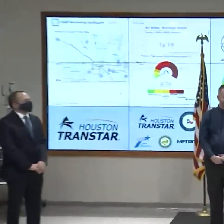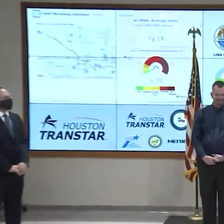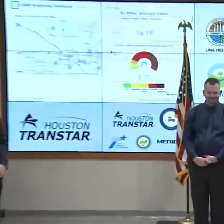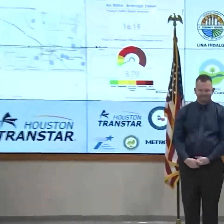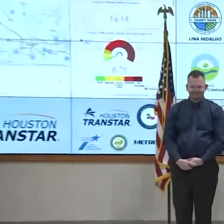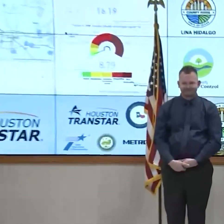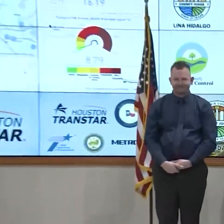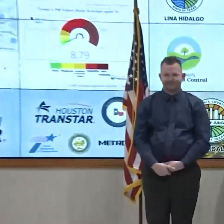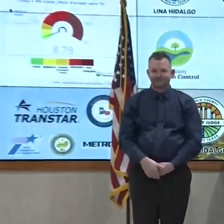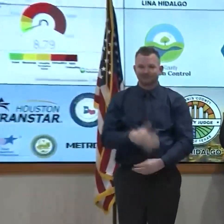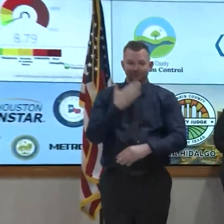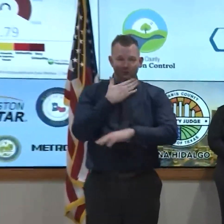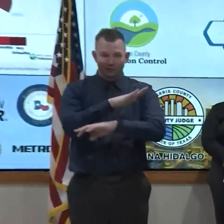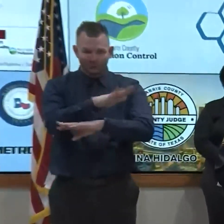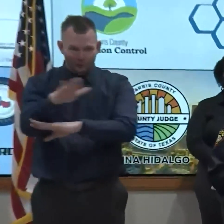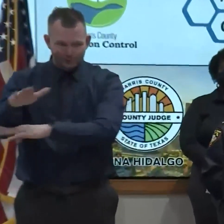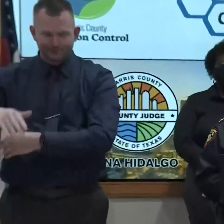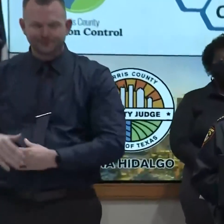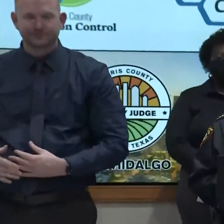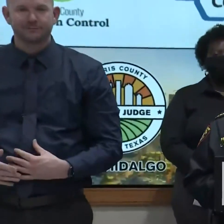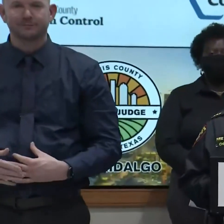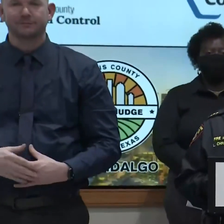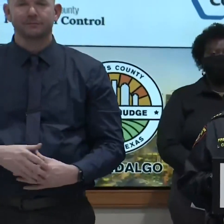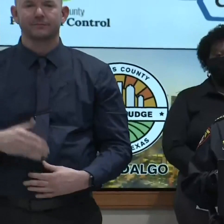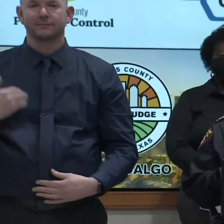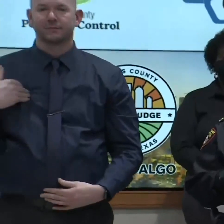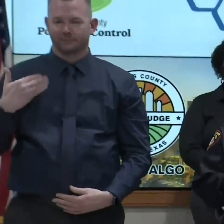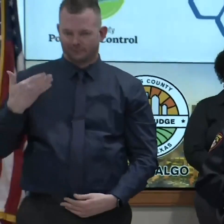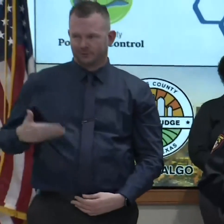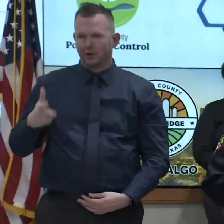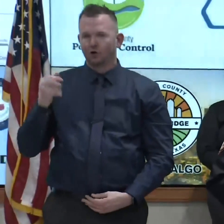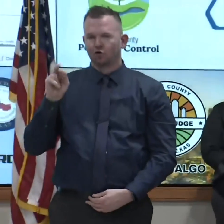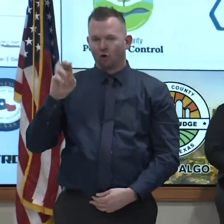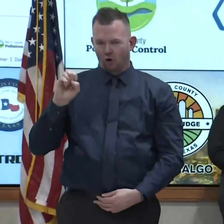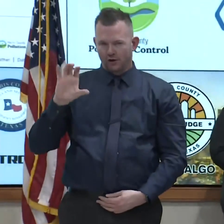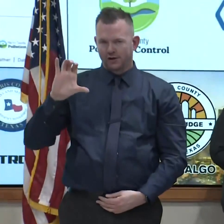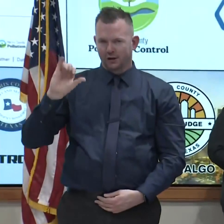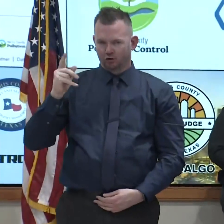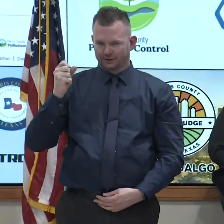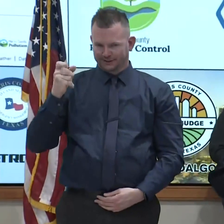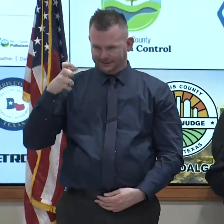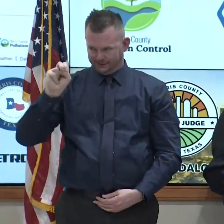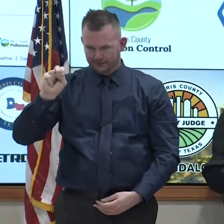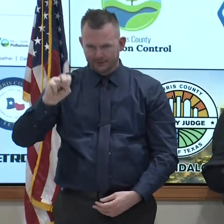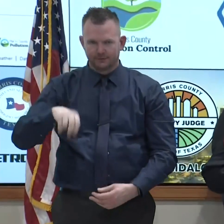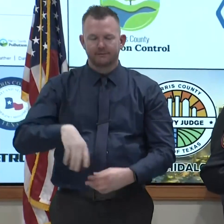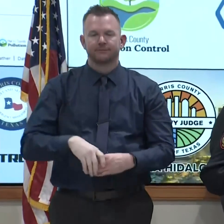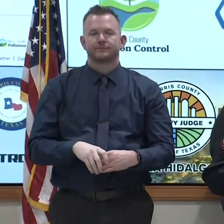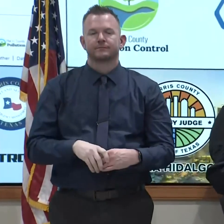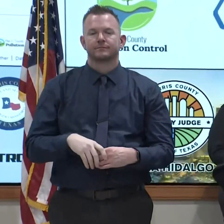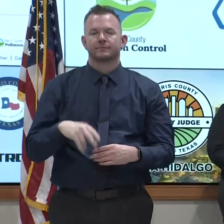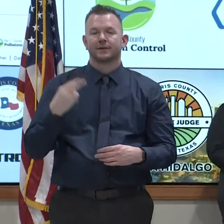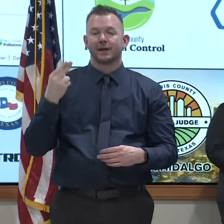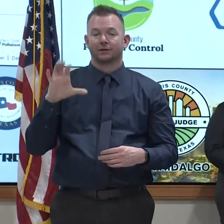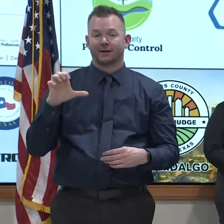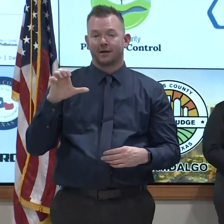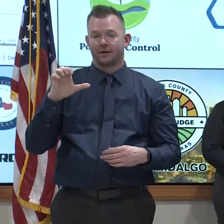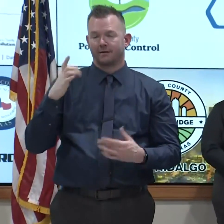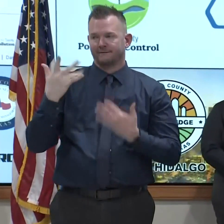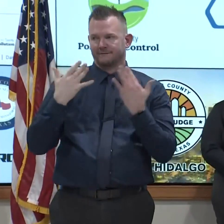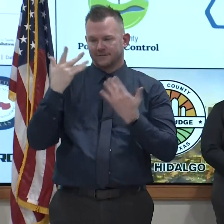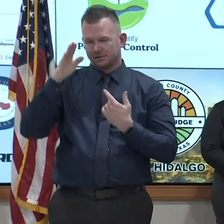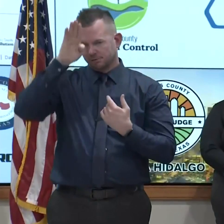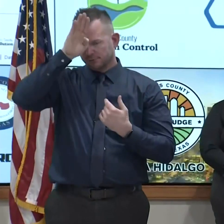Good afternoon. I'm Lori Christensen. I'm the Harris County Fire Marshal. I'd like to thank Judge Hidalgo and Commissioner Garcia for this opportunity